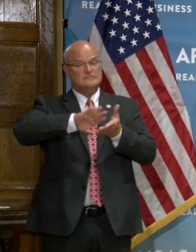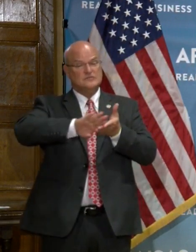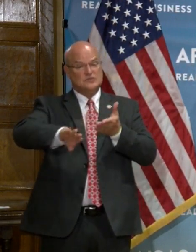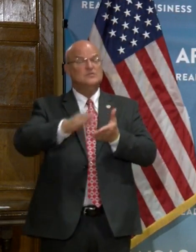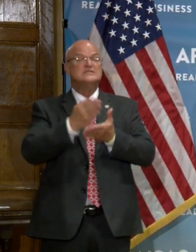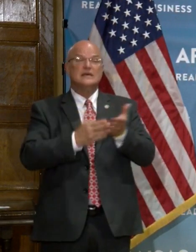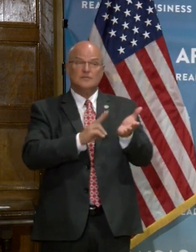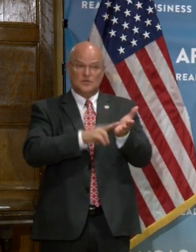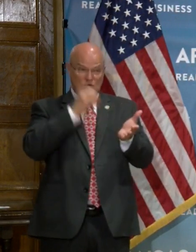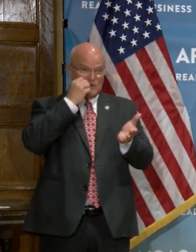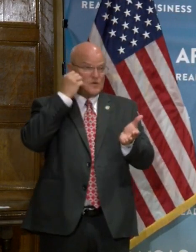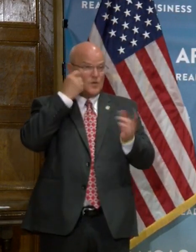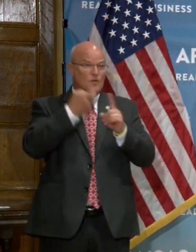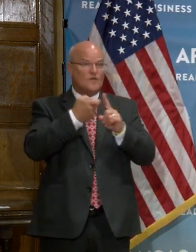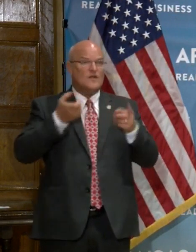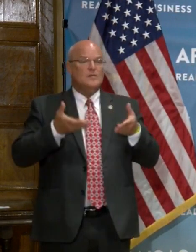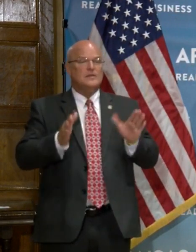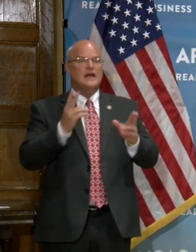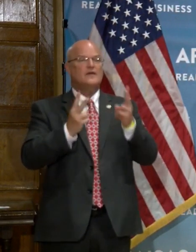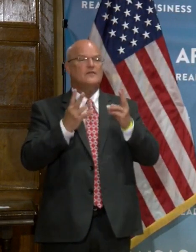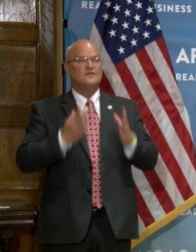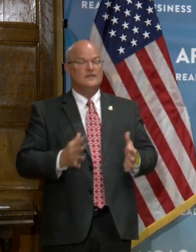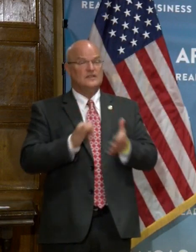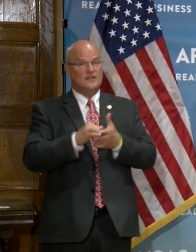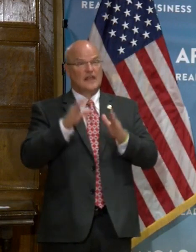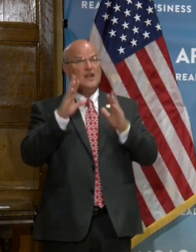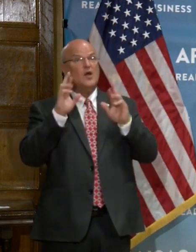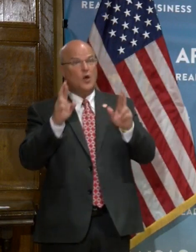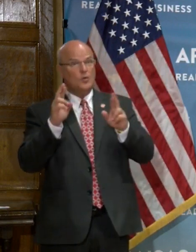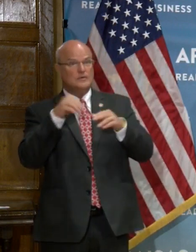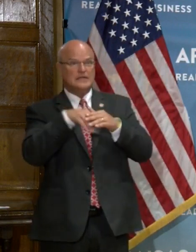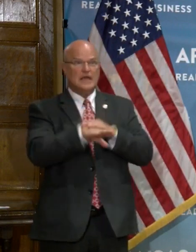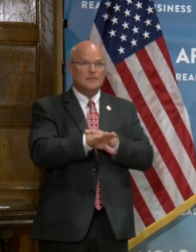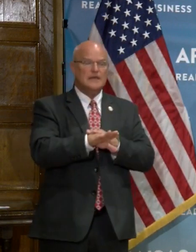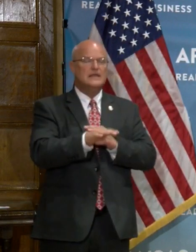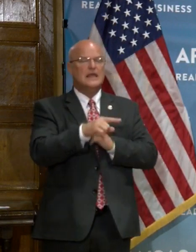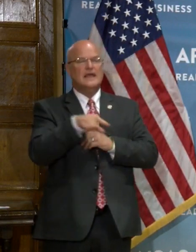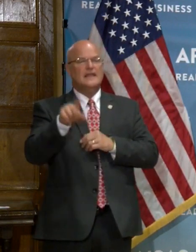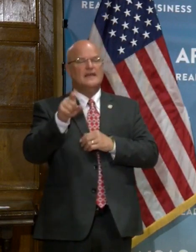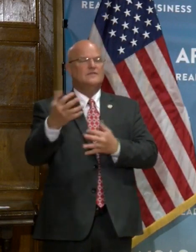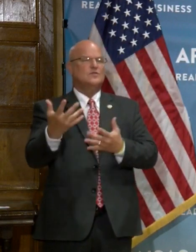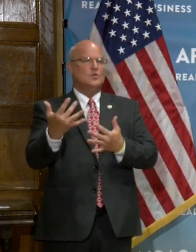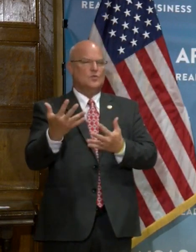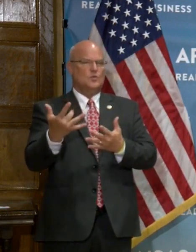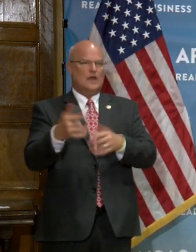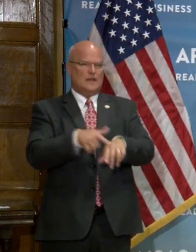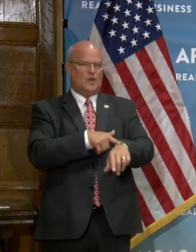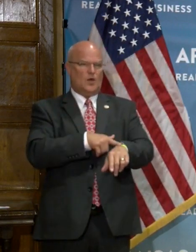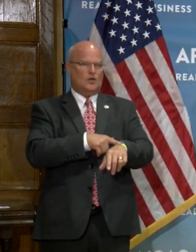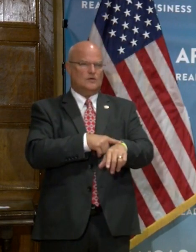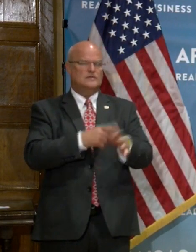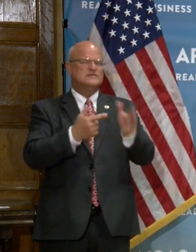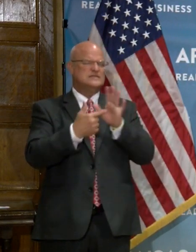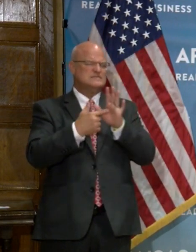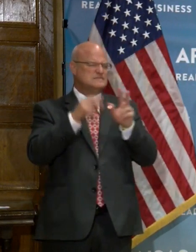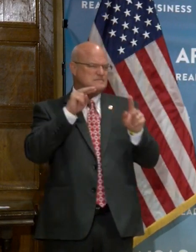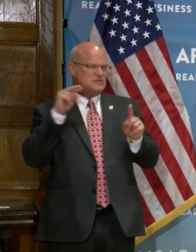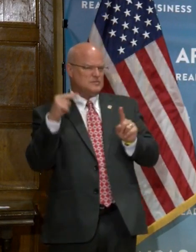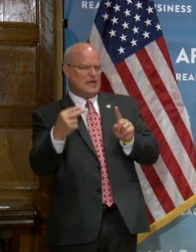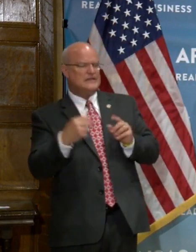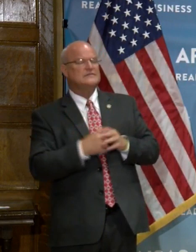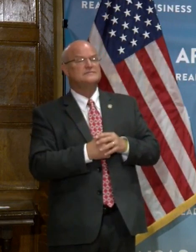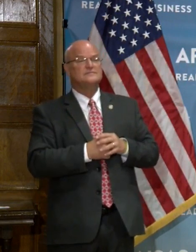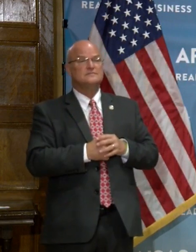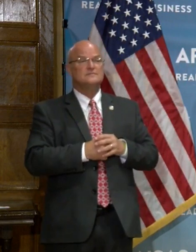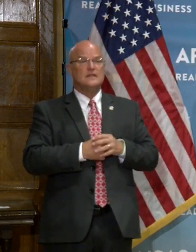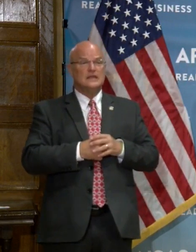of the nursing homes from allowing visitors that had hoped to, and they'll just have to wait longer. To give you some perspective,